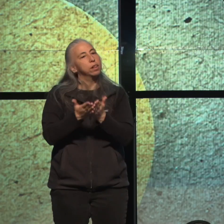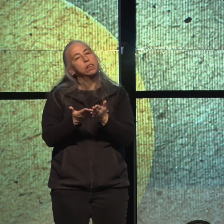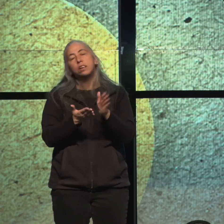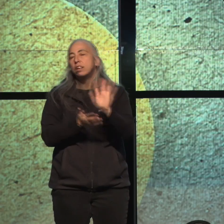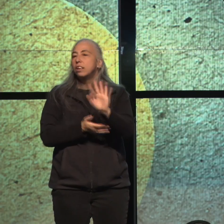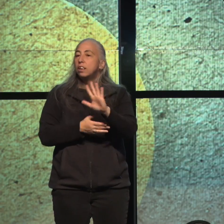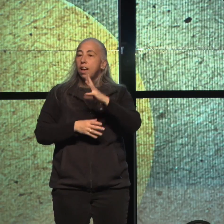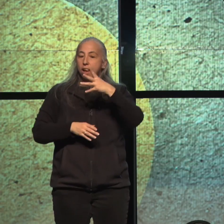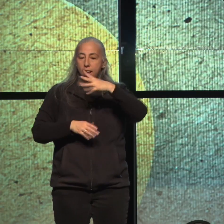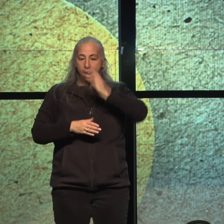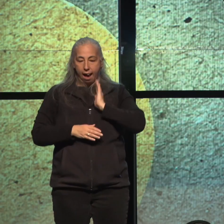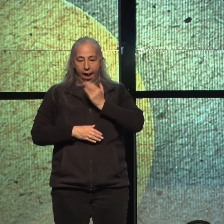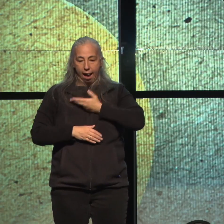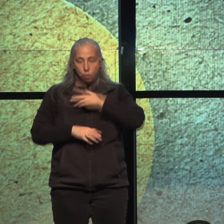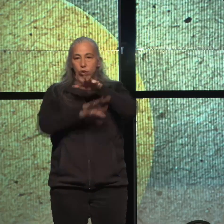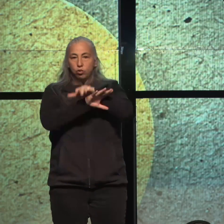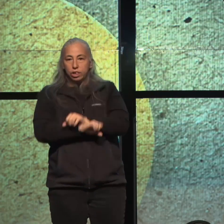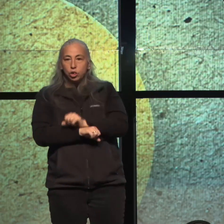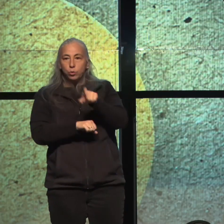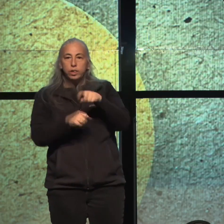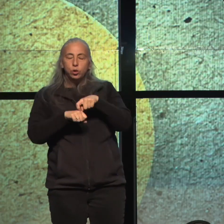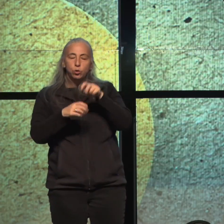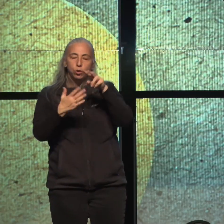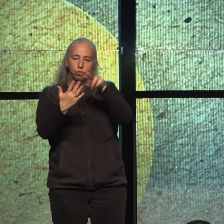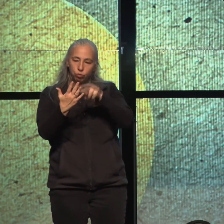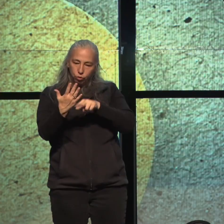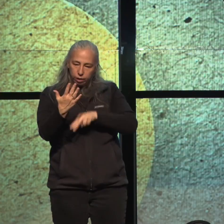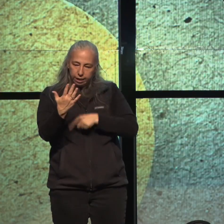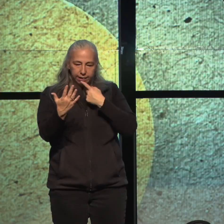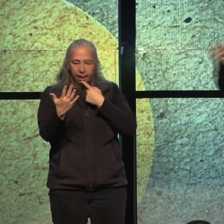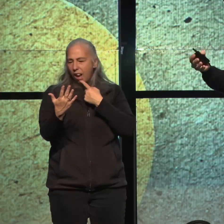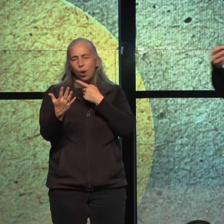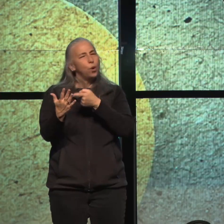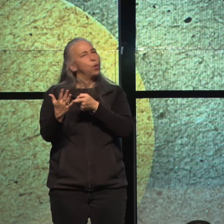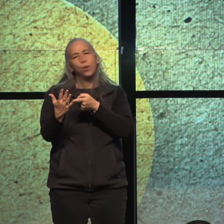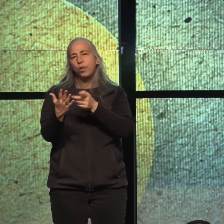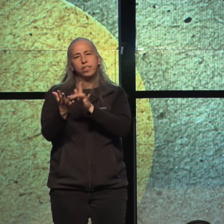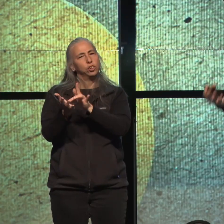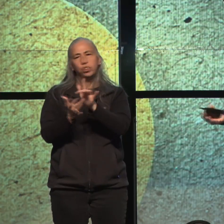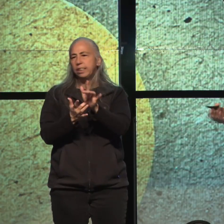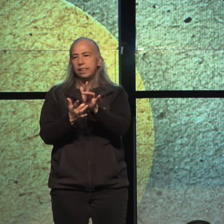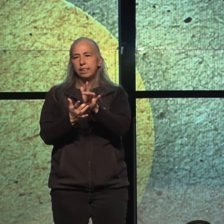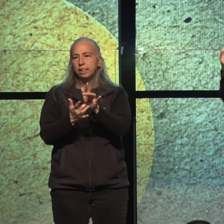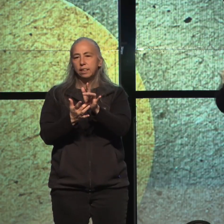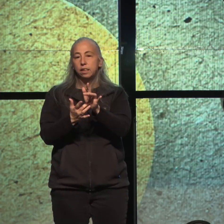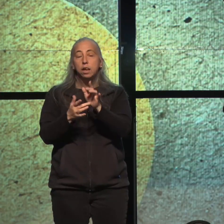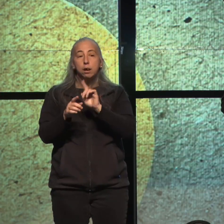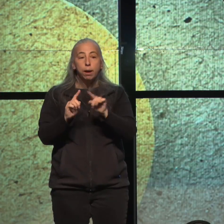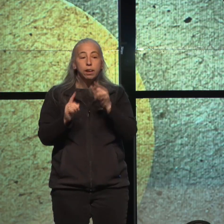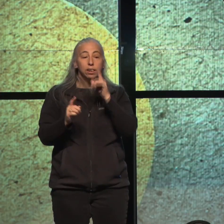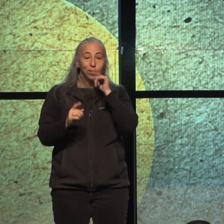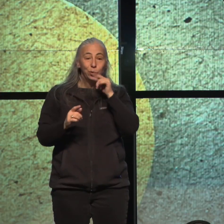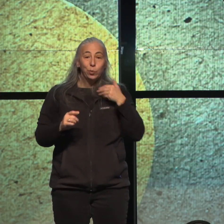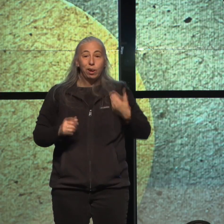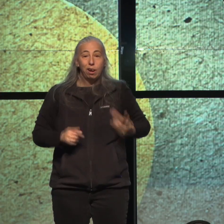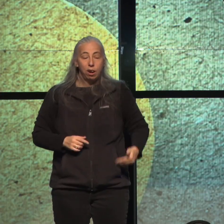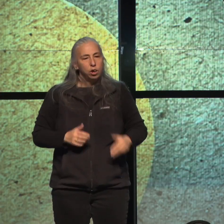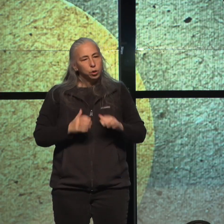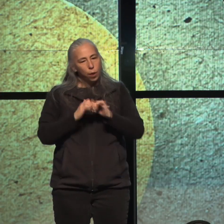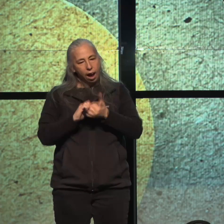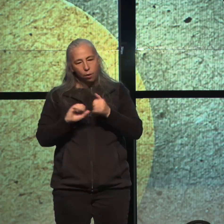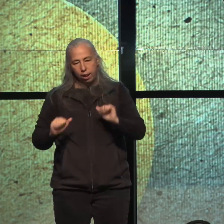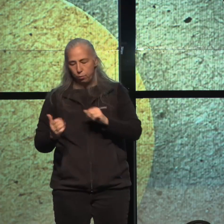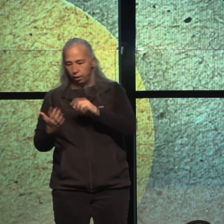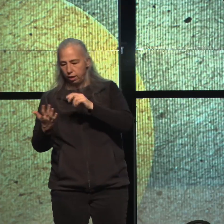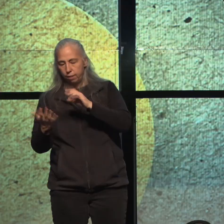our tradition and saying, that's not Jesus. That's not the ultimate ideal, but it is a reflection of who we are, and we have a tendency to do that. So how do we live this